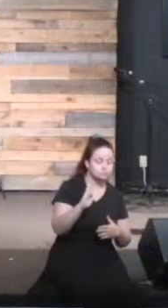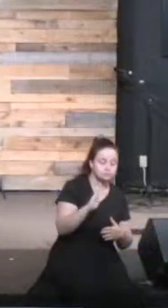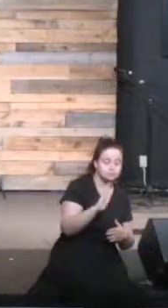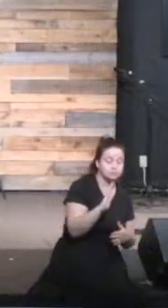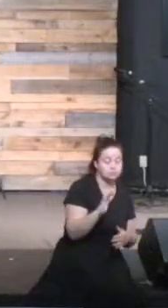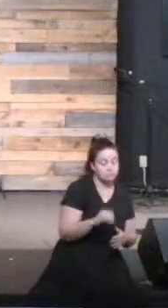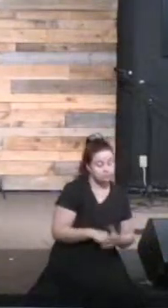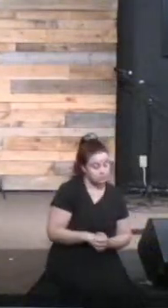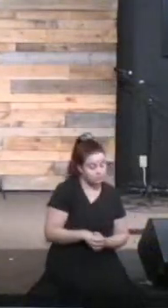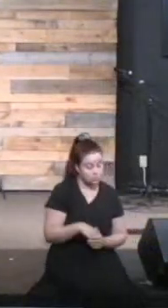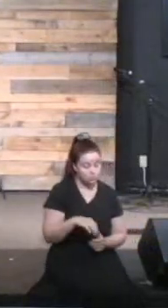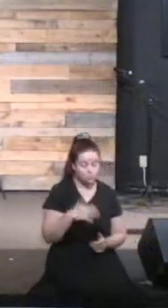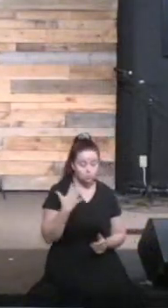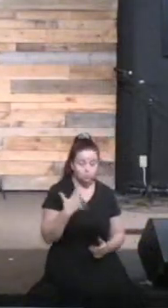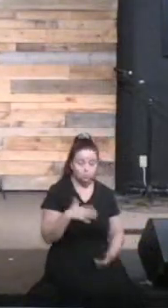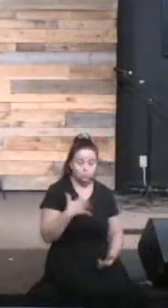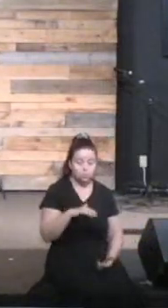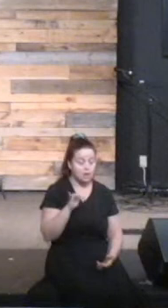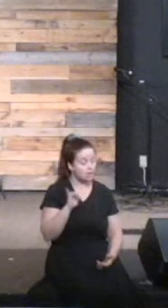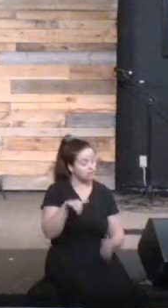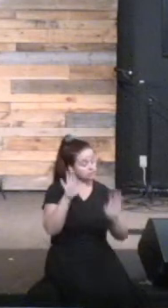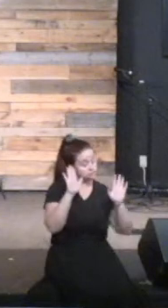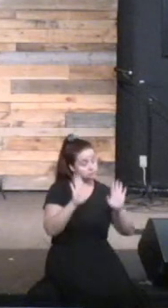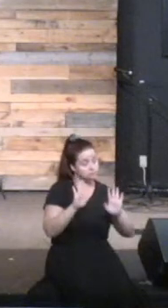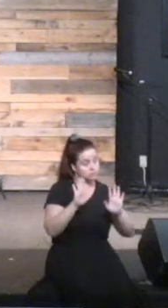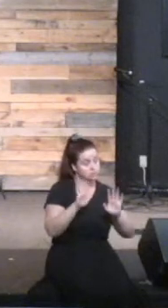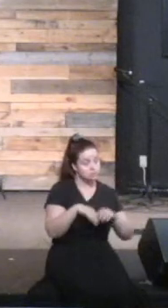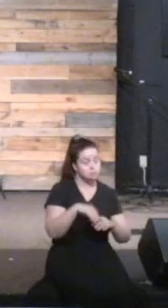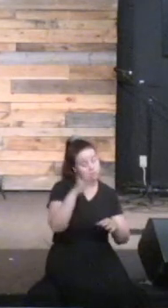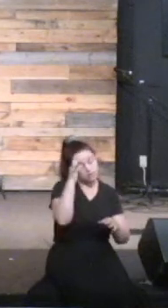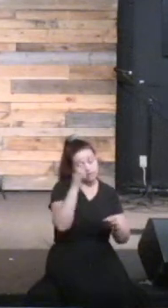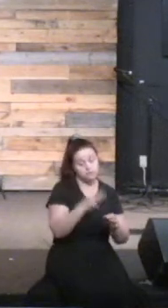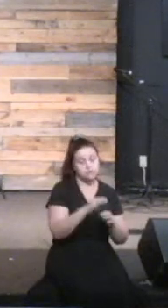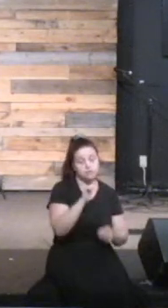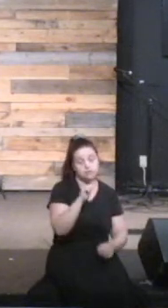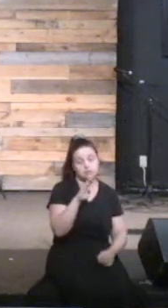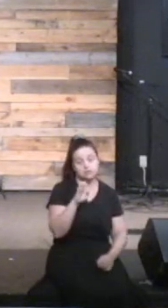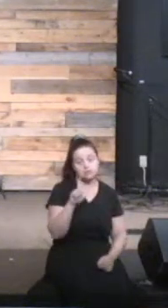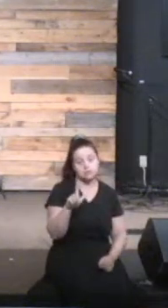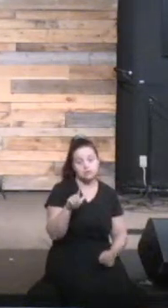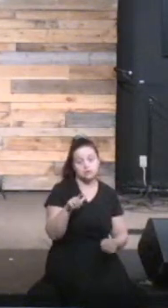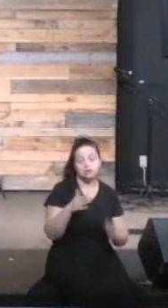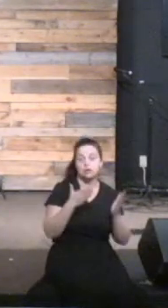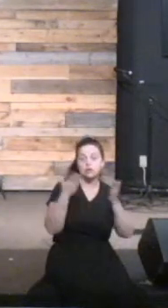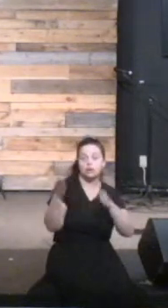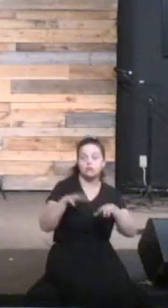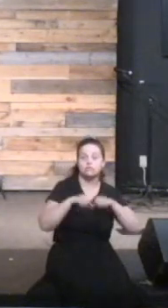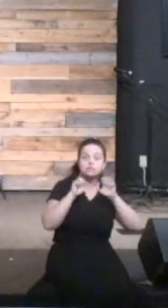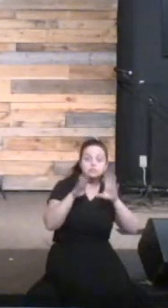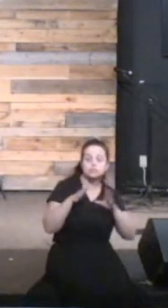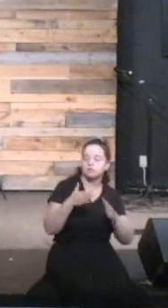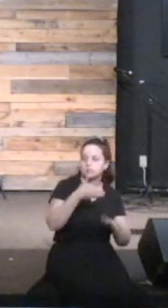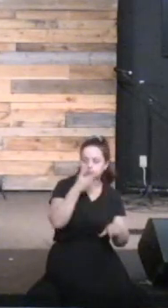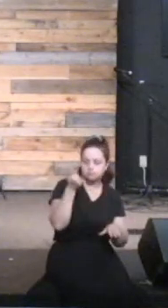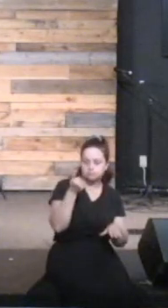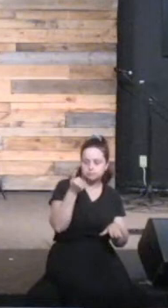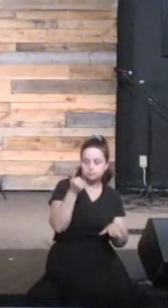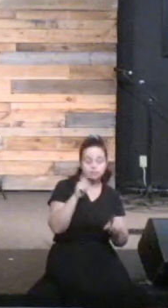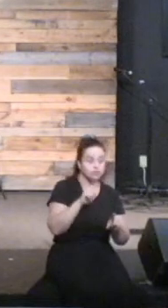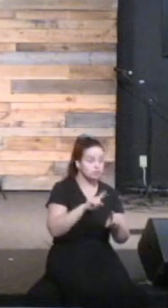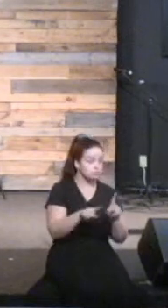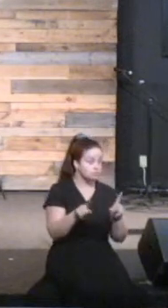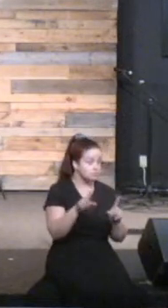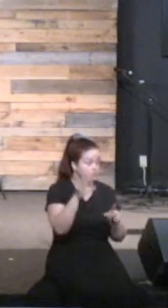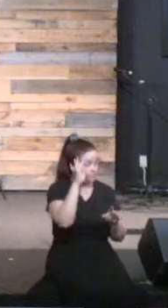that is awesome by faith abled Opera the sacrifice that was better but